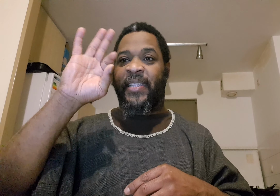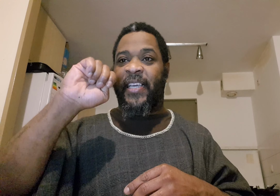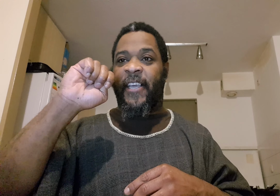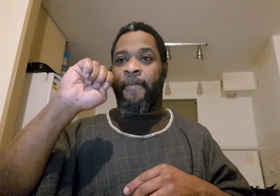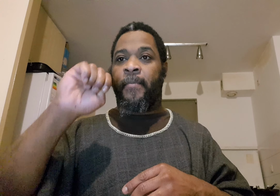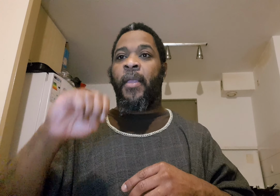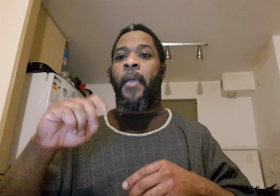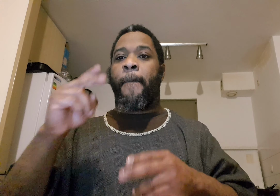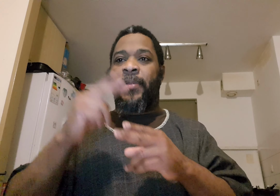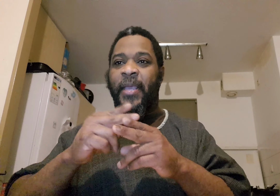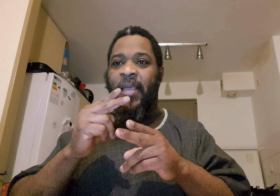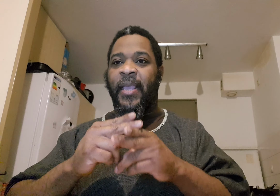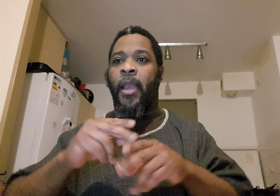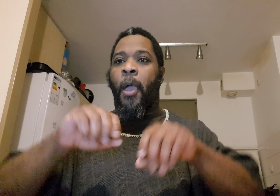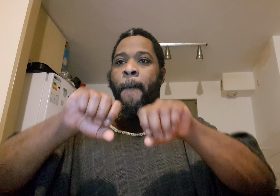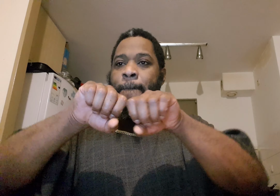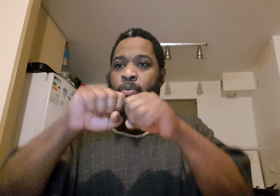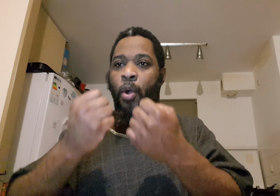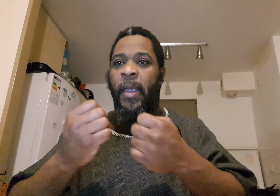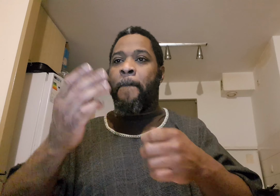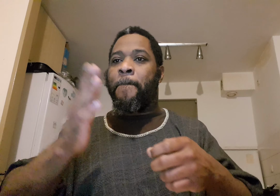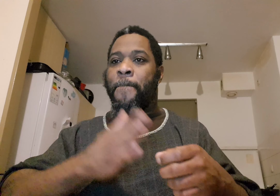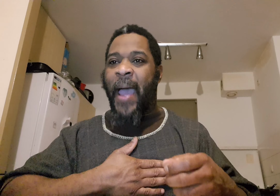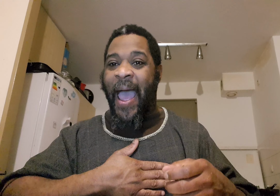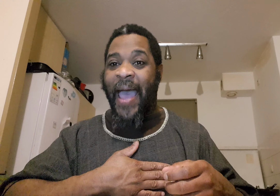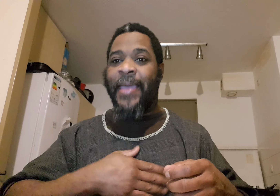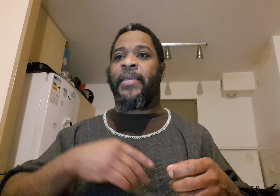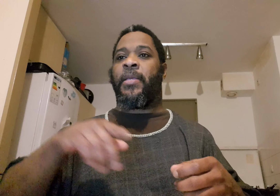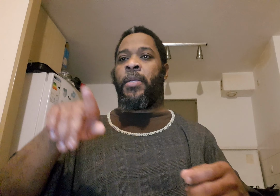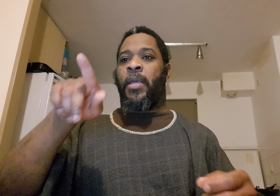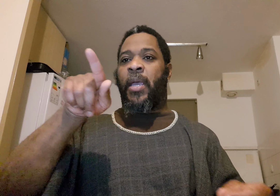contrite, taken, broken by